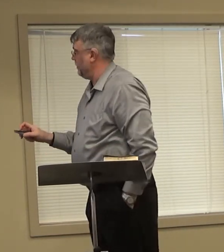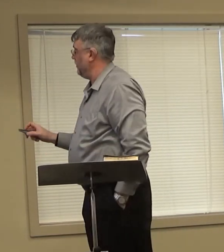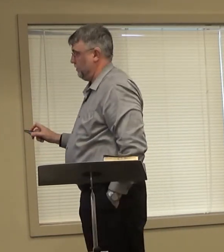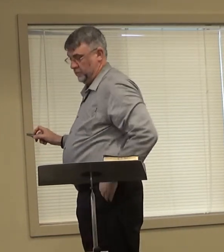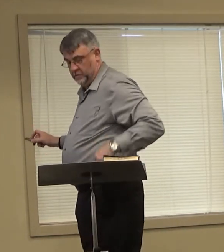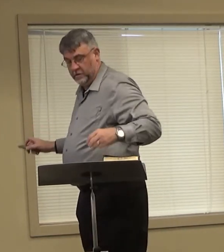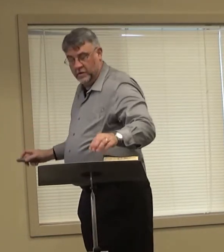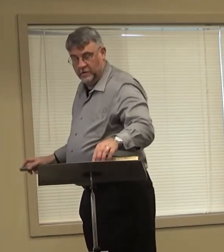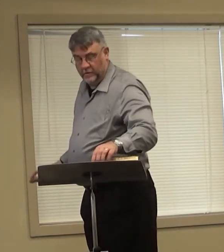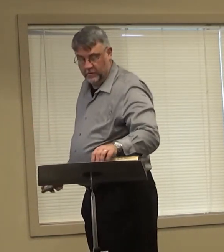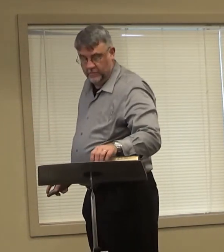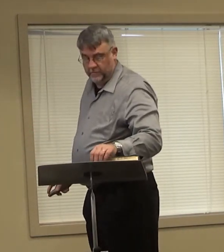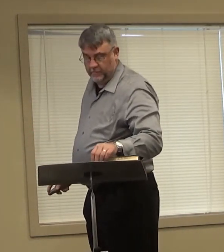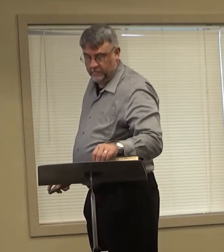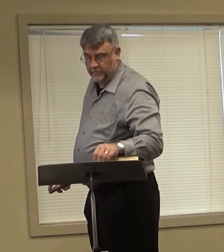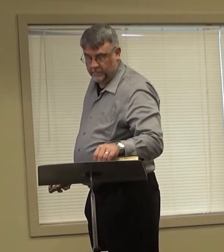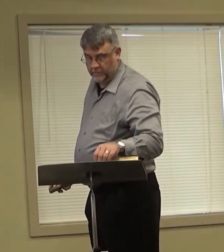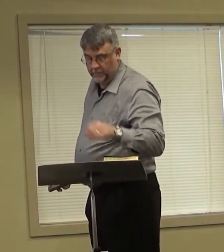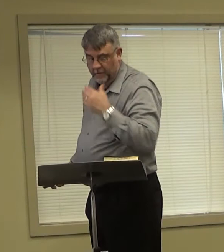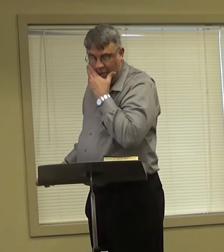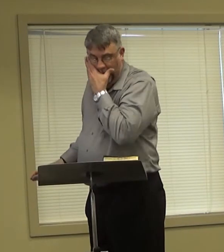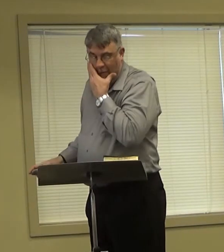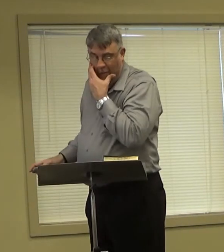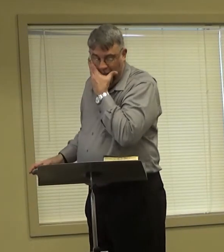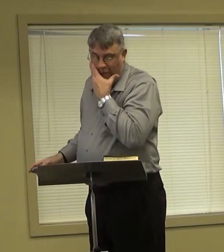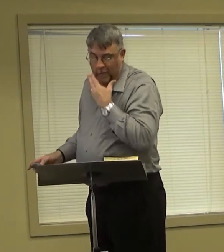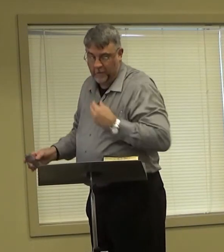understanding for his word, for those secret things.